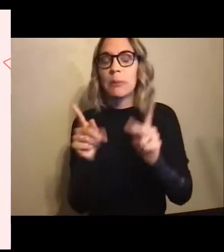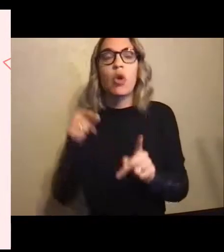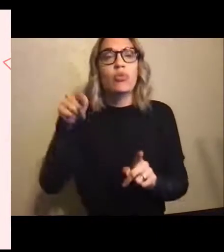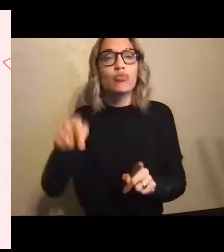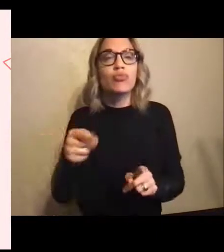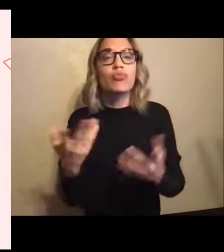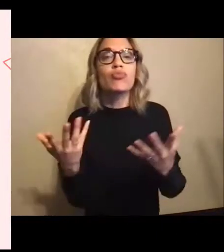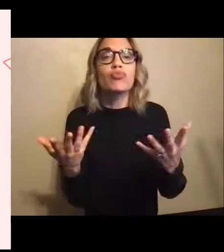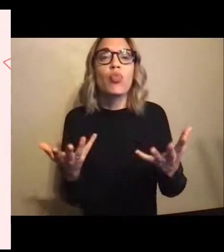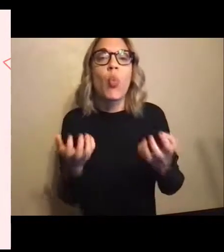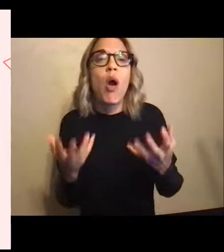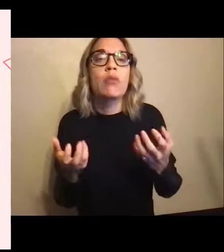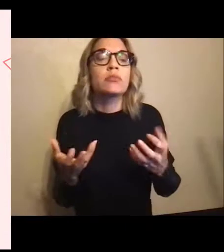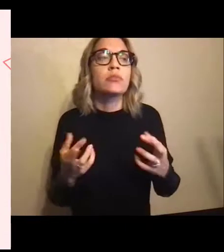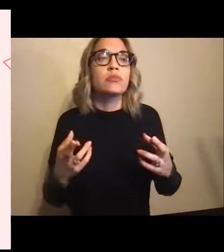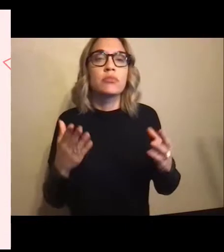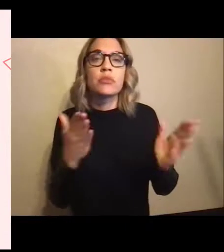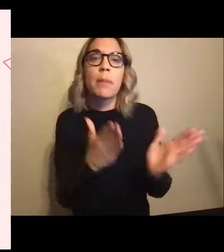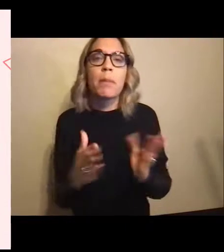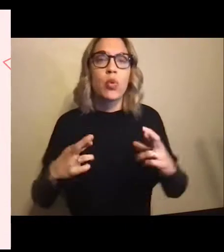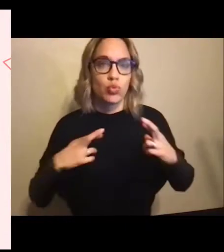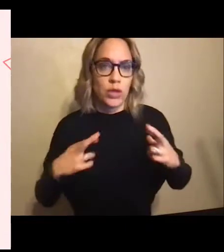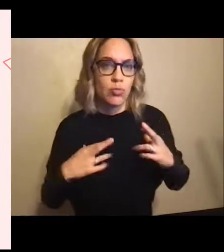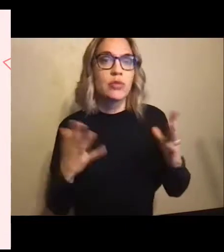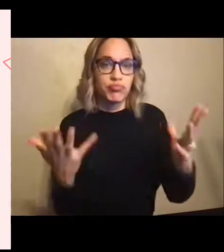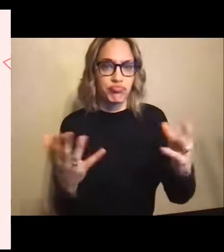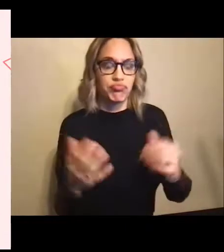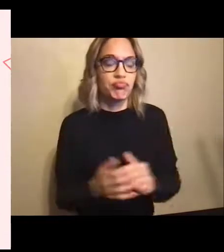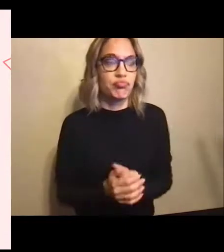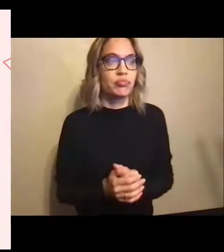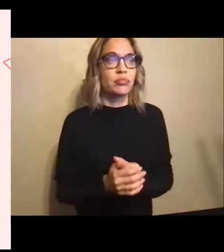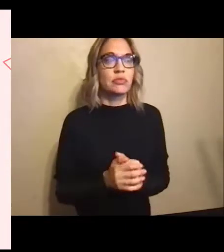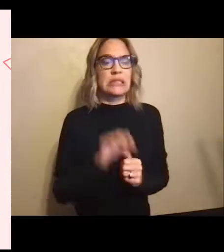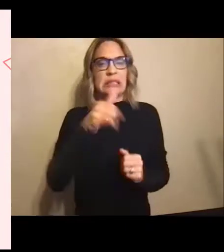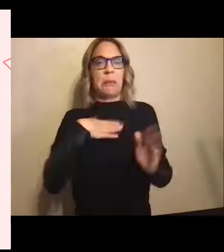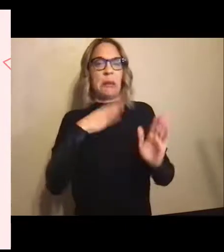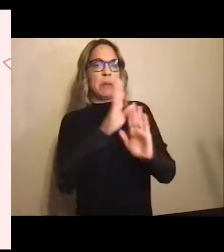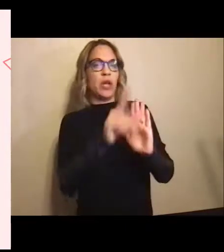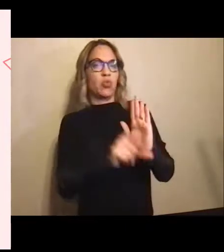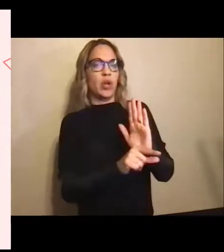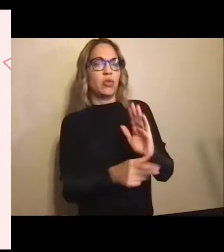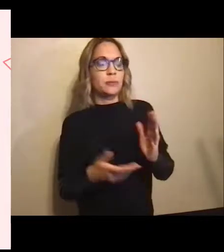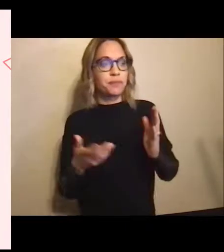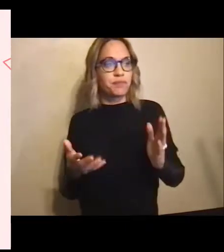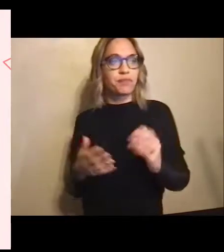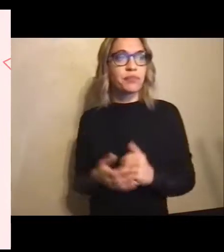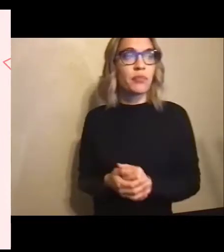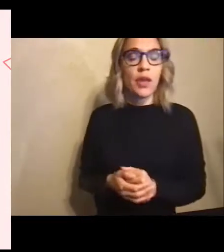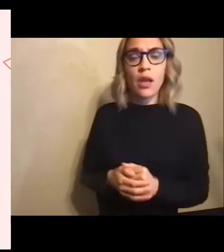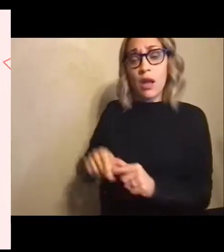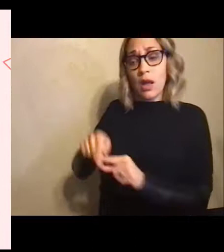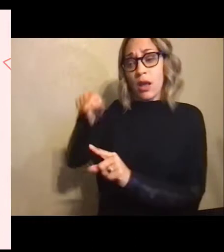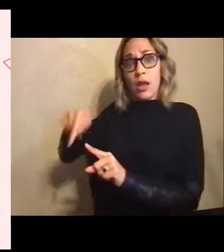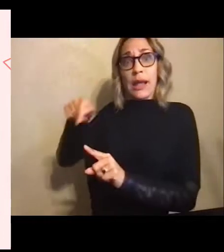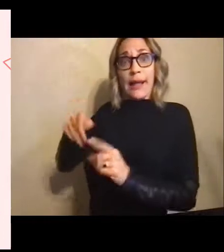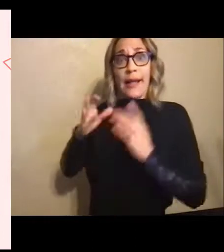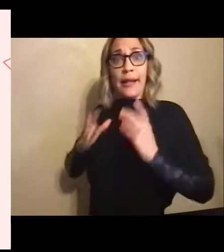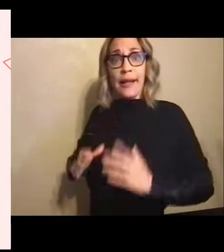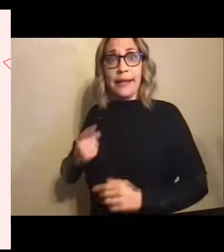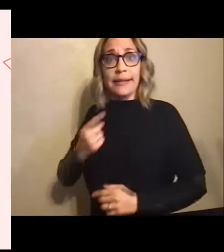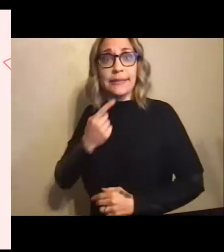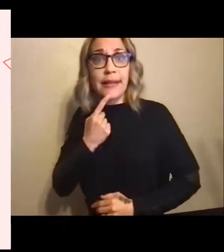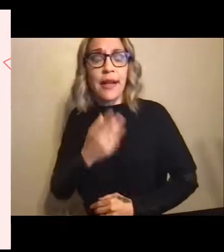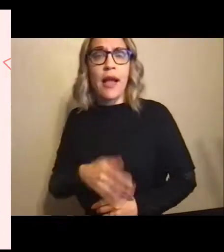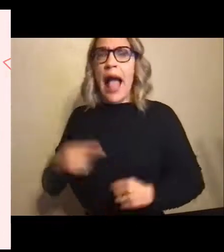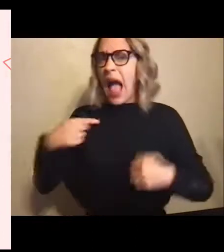We have retirement specialists, and they help you plan your retirement. So that's a little bit about